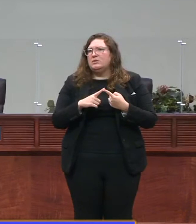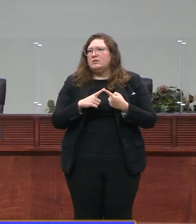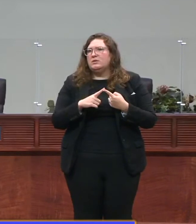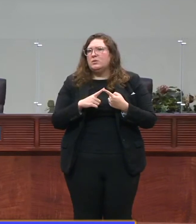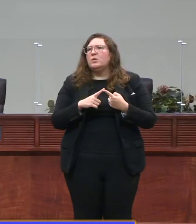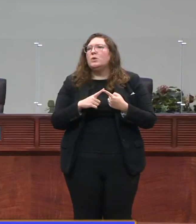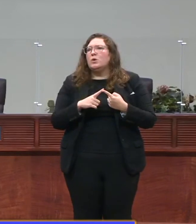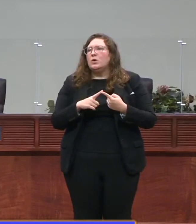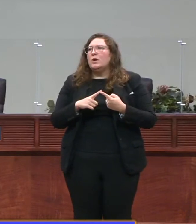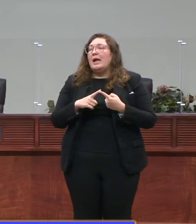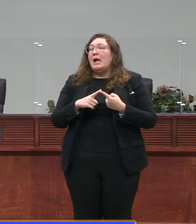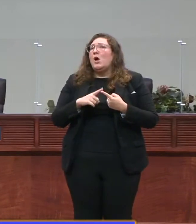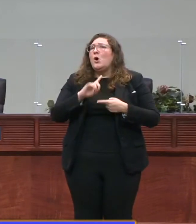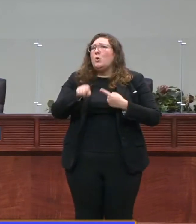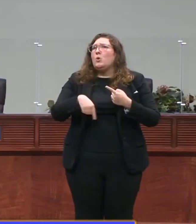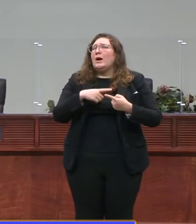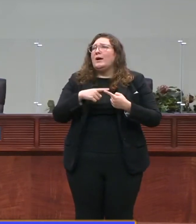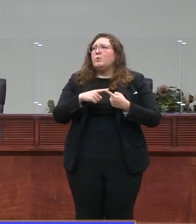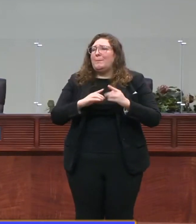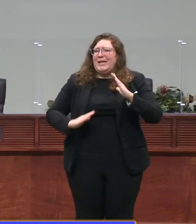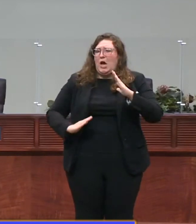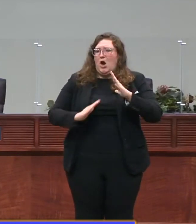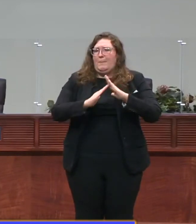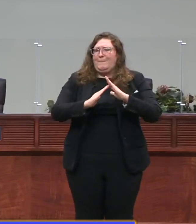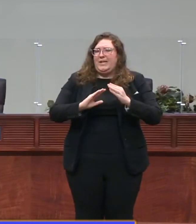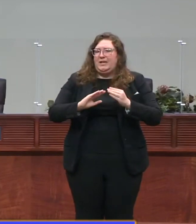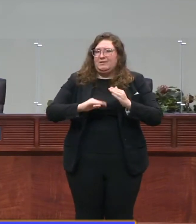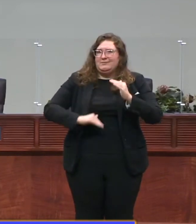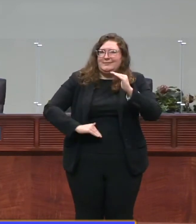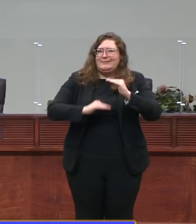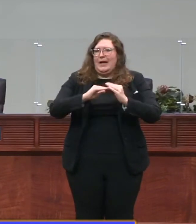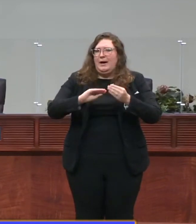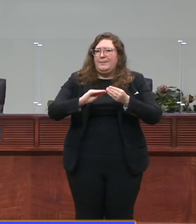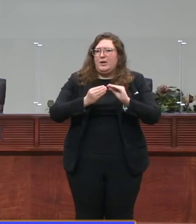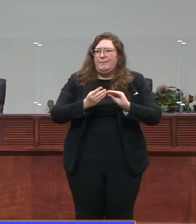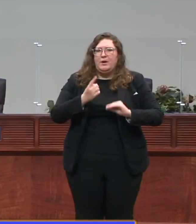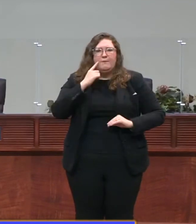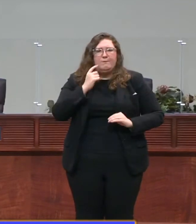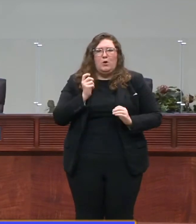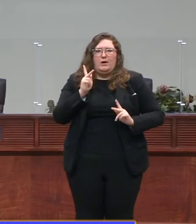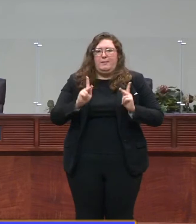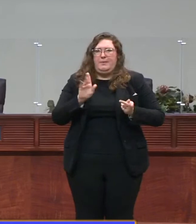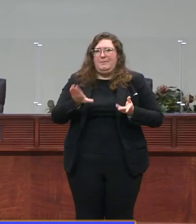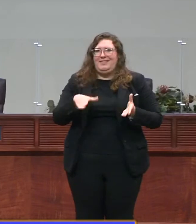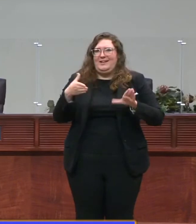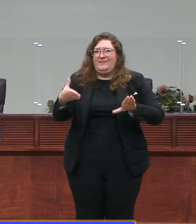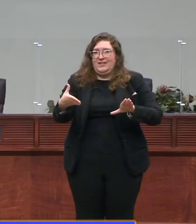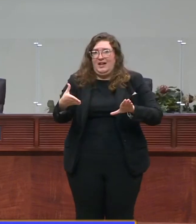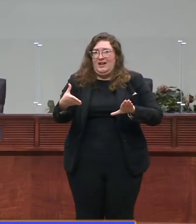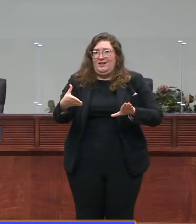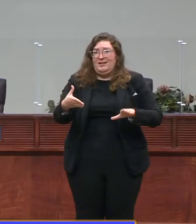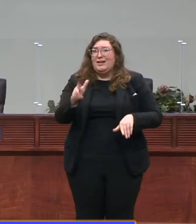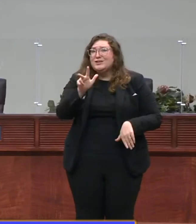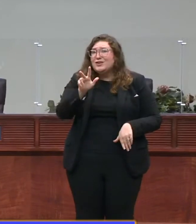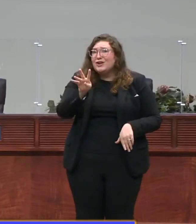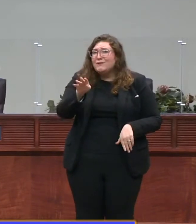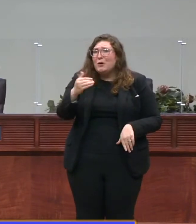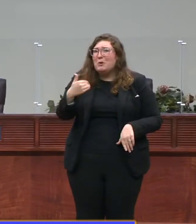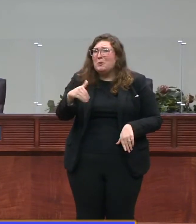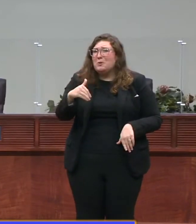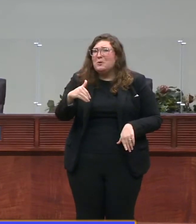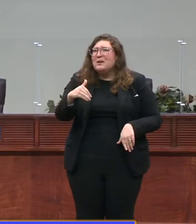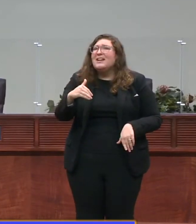more deaths since Thursday is pretty startling. And I think you told me the other day, Dr. Pino, there were 10